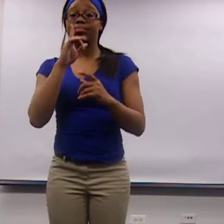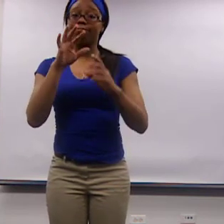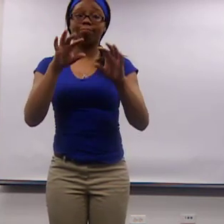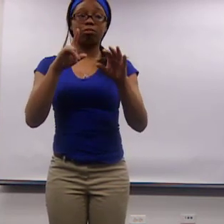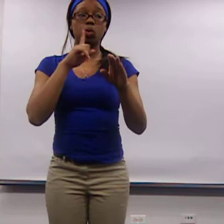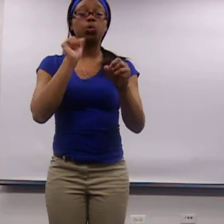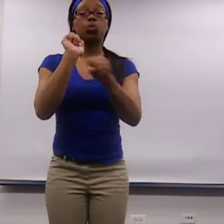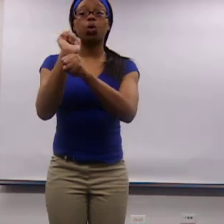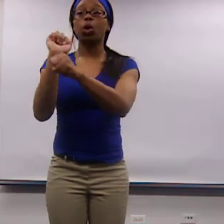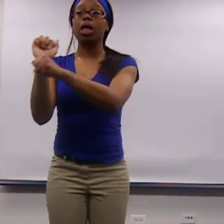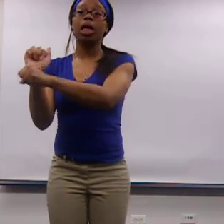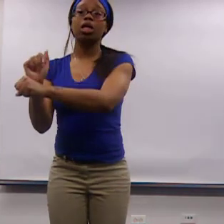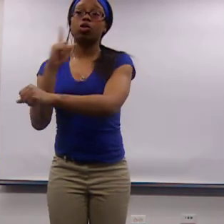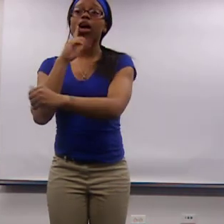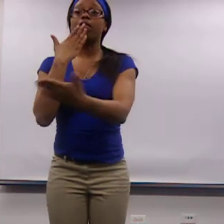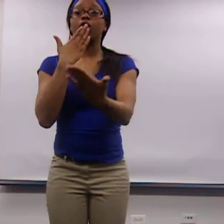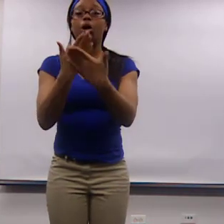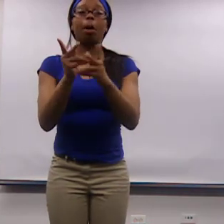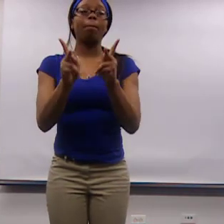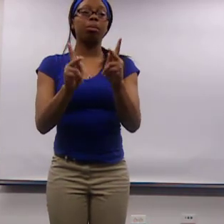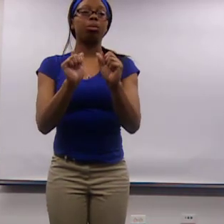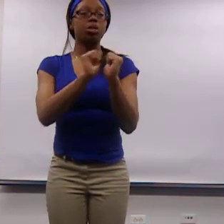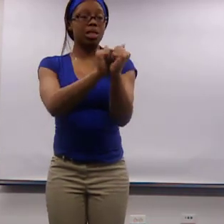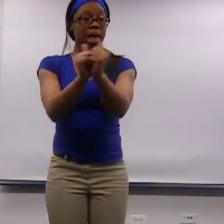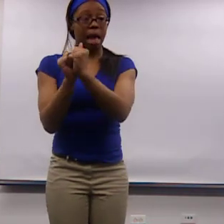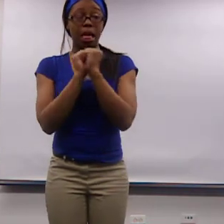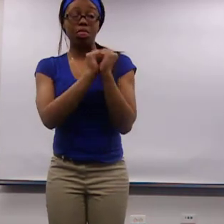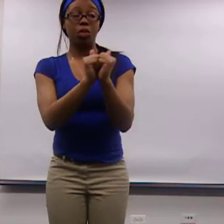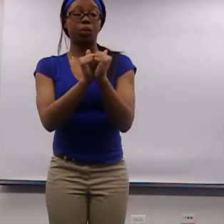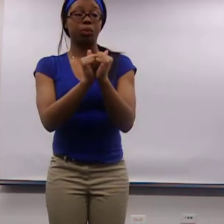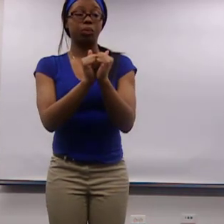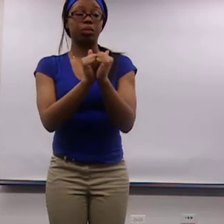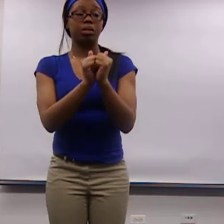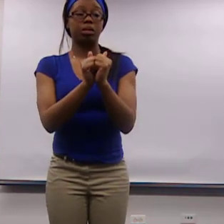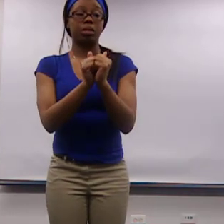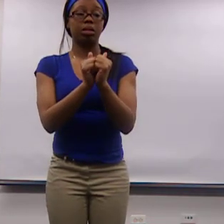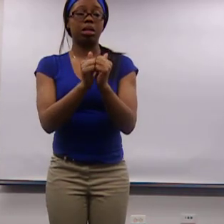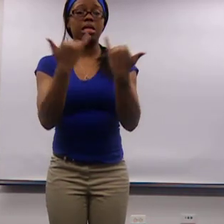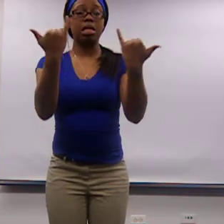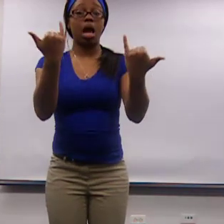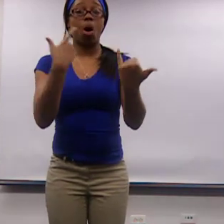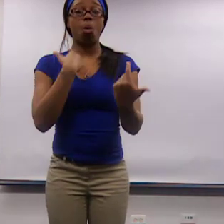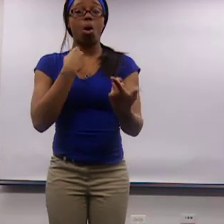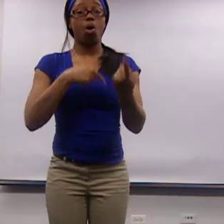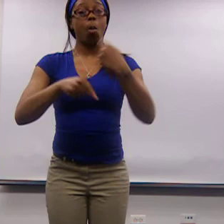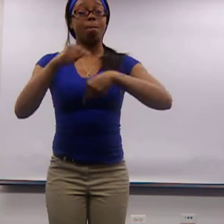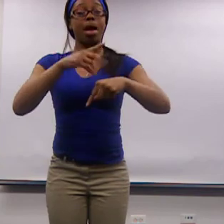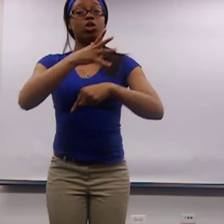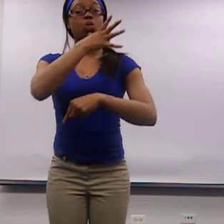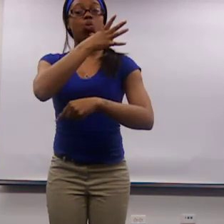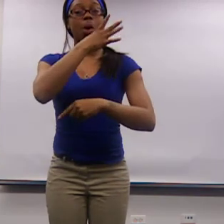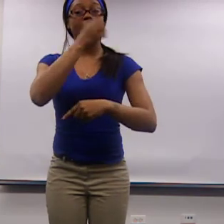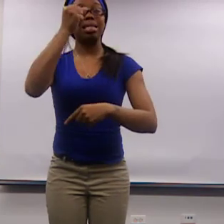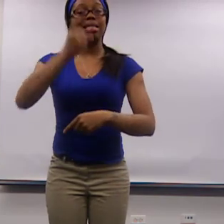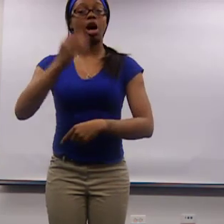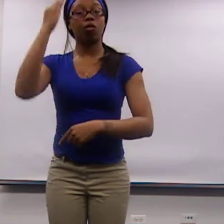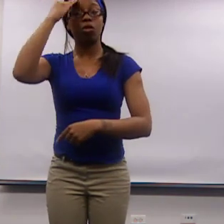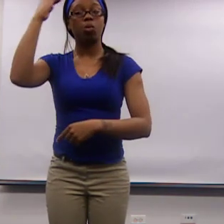people working together. So now I want to talk to you again about that woman in South Korea. How did this 911 operator